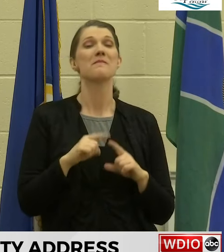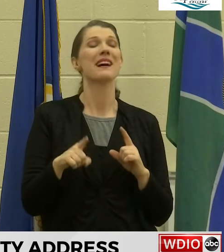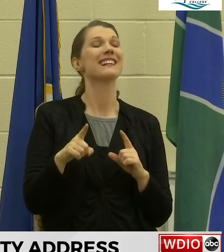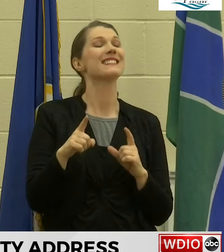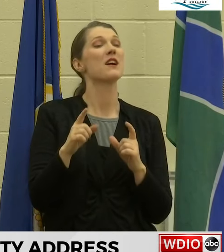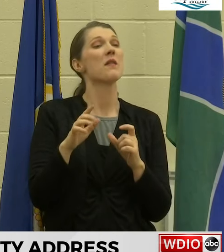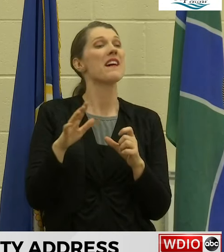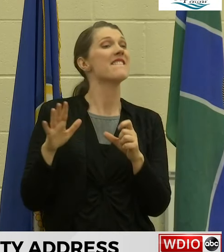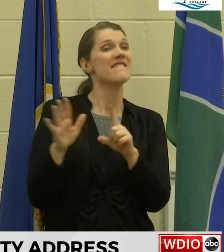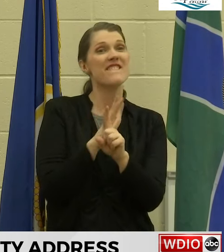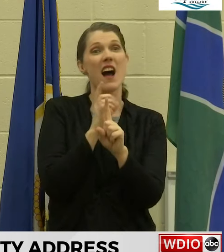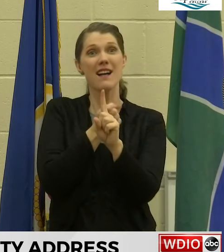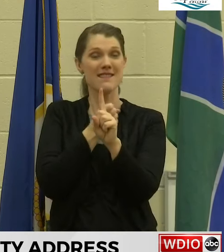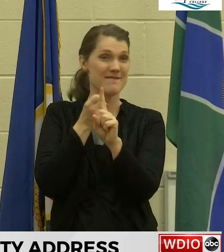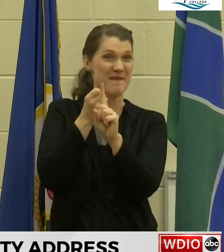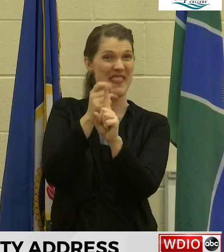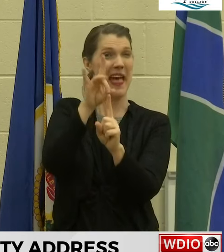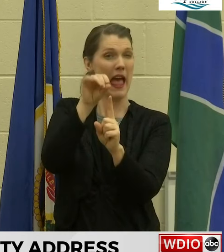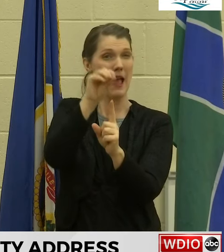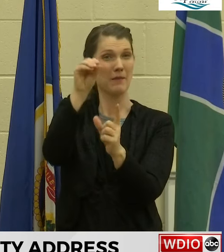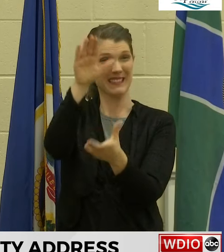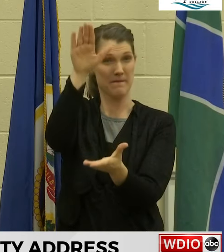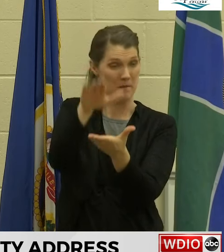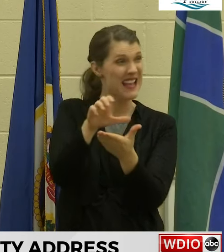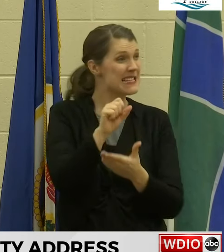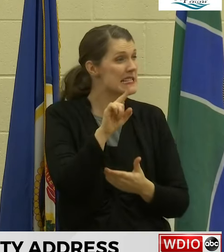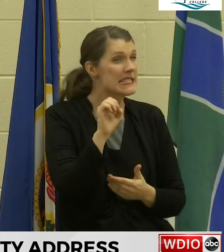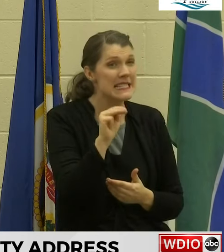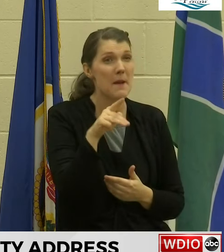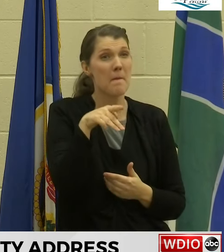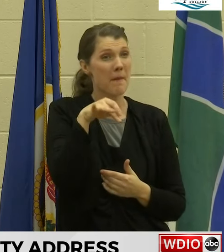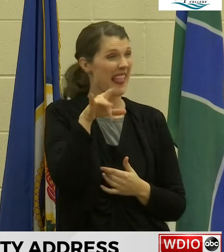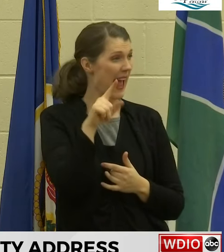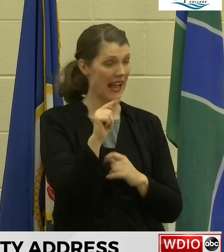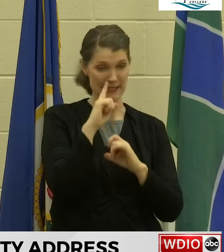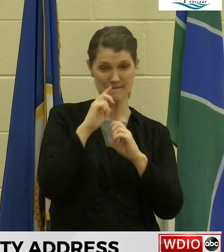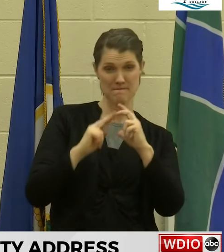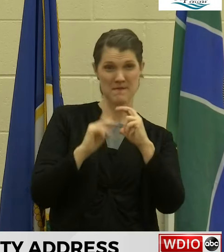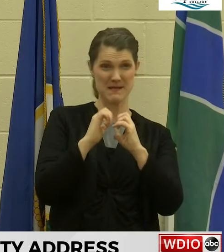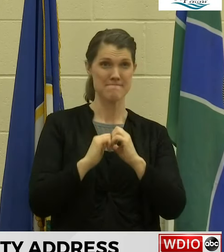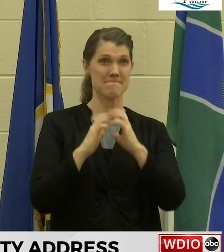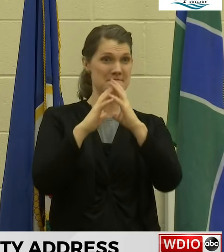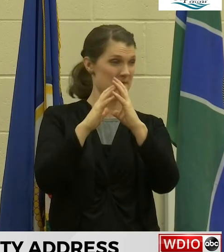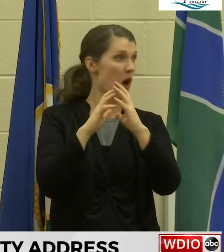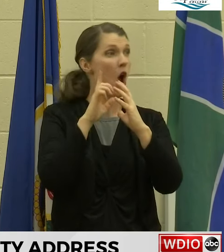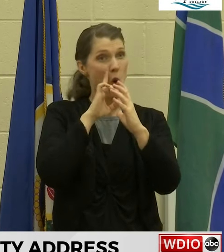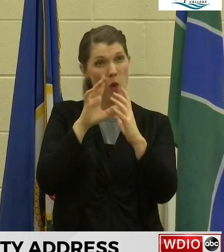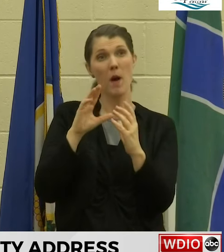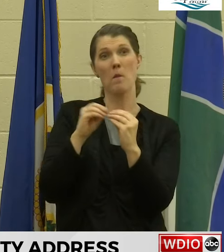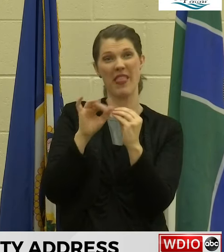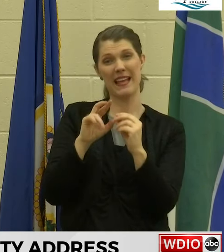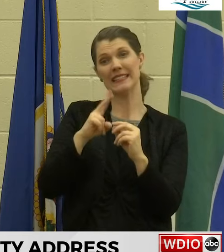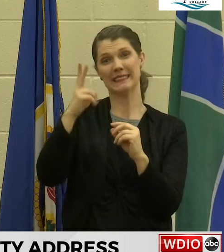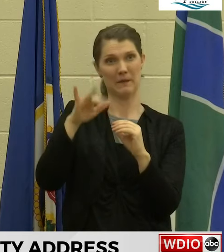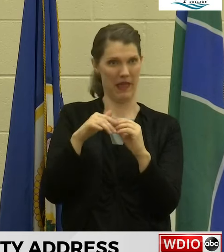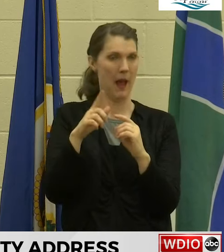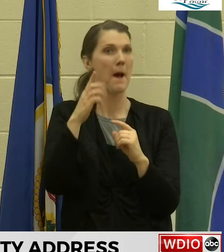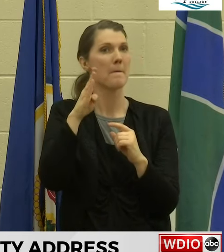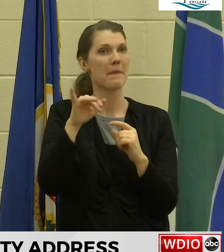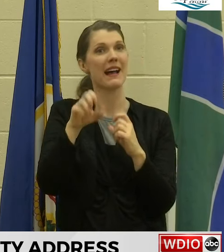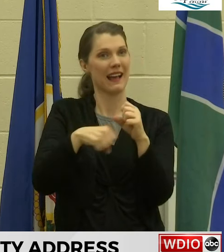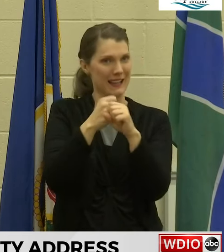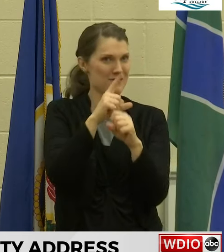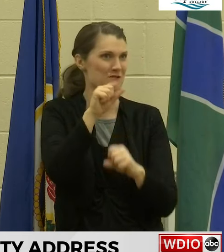With the full implementation of the steam plant conversion, we'll more than double that reduction by 2020. And